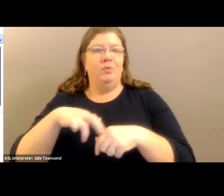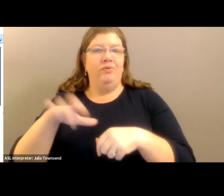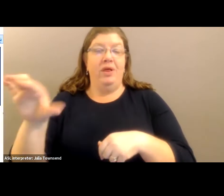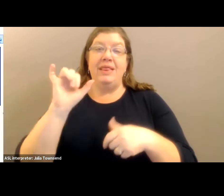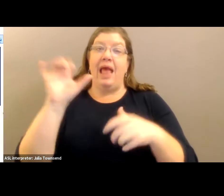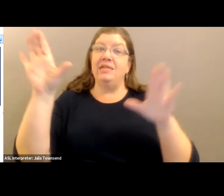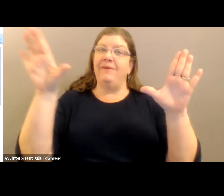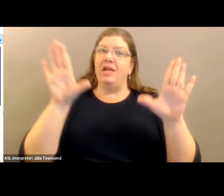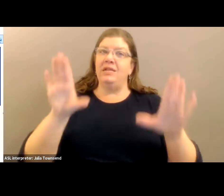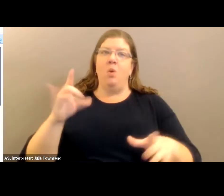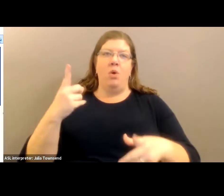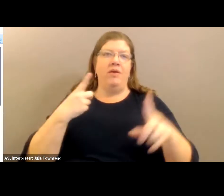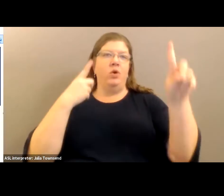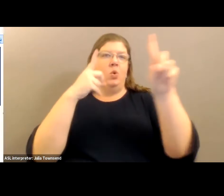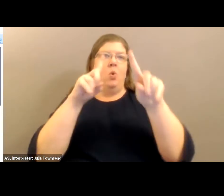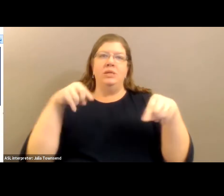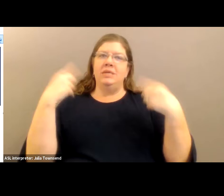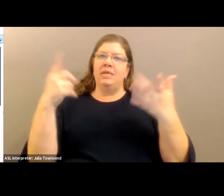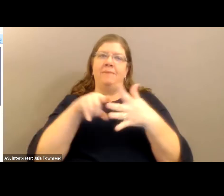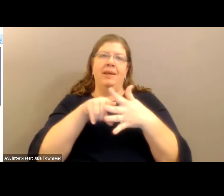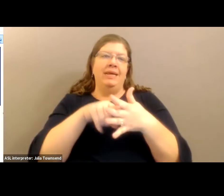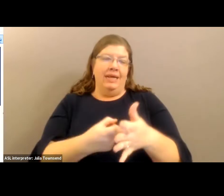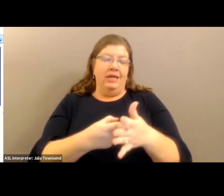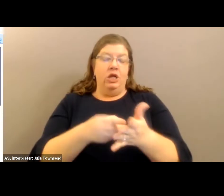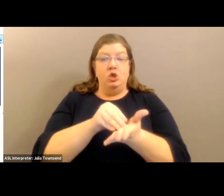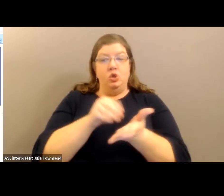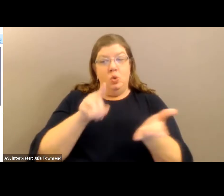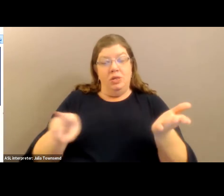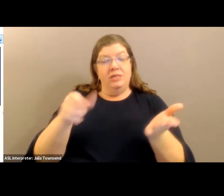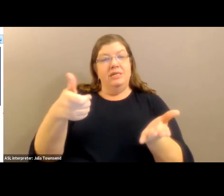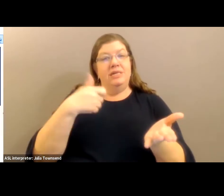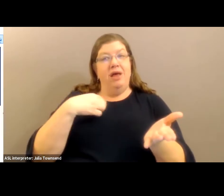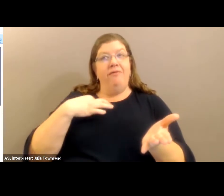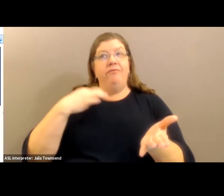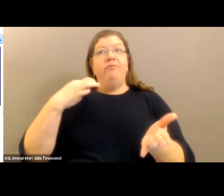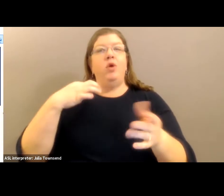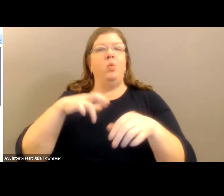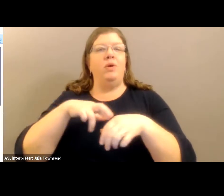been one of our goals from the very beginning, is that students self-refer.